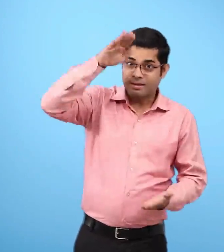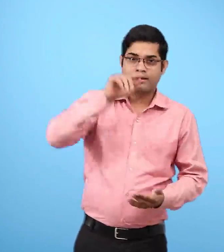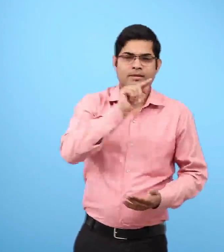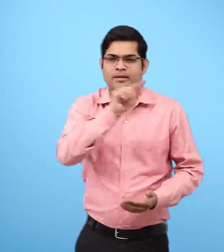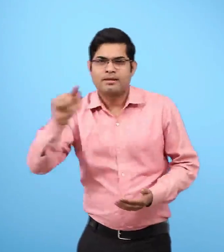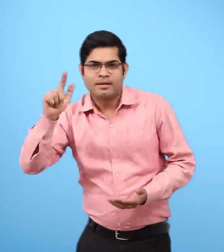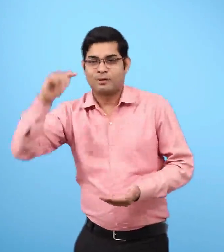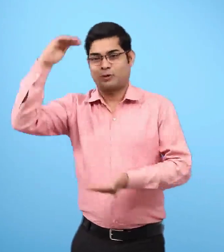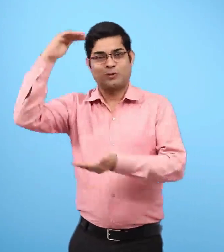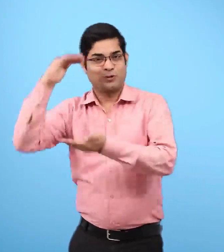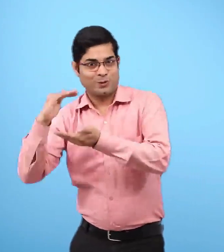Longest, shortest.